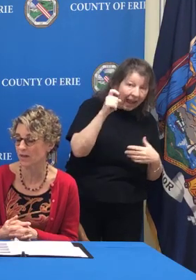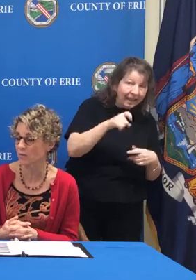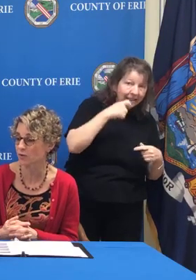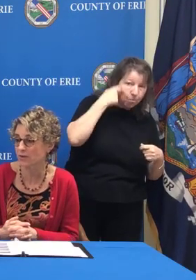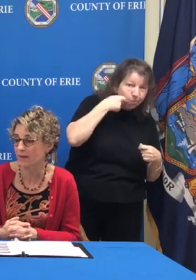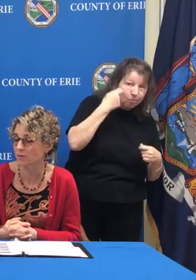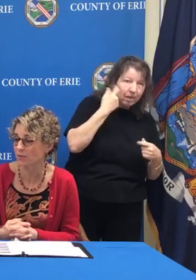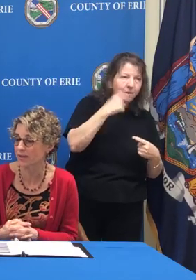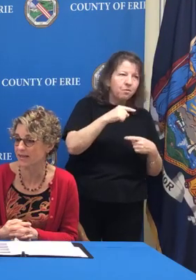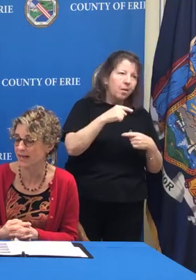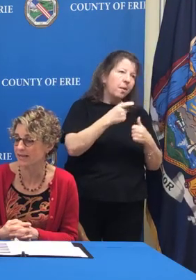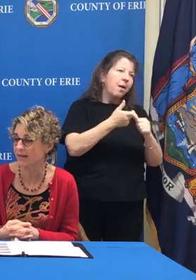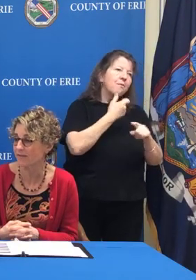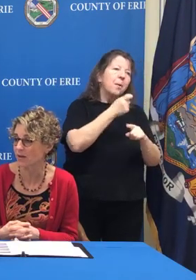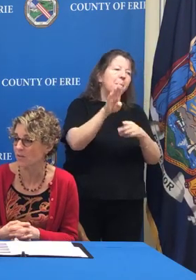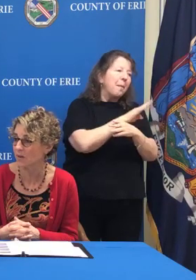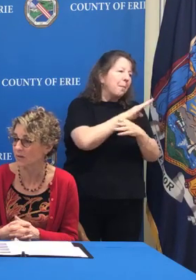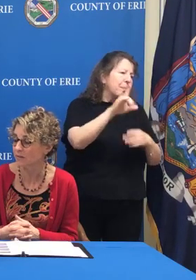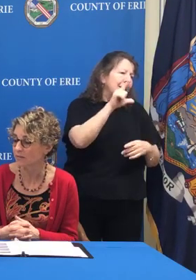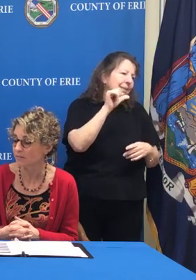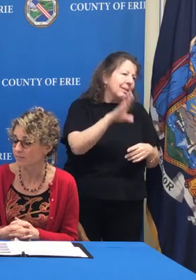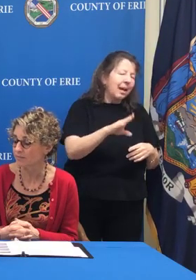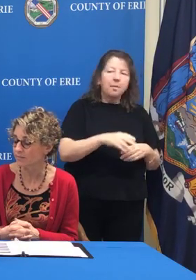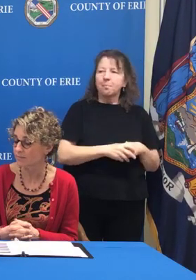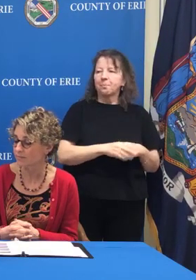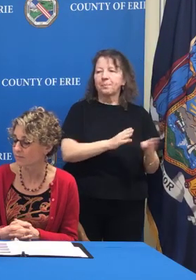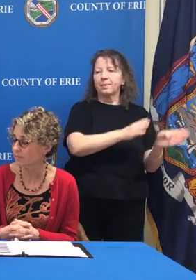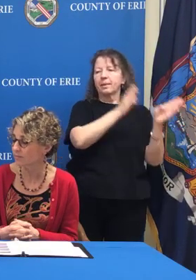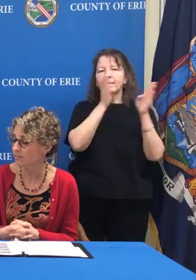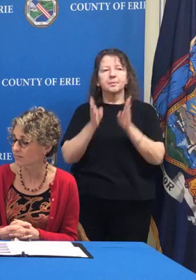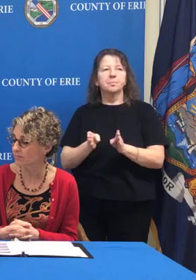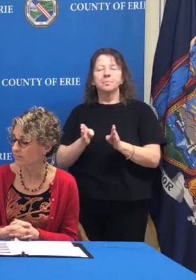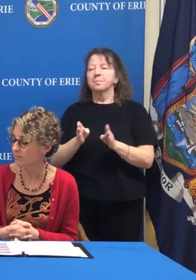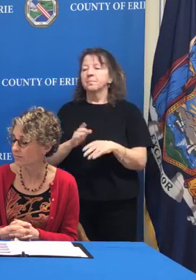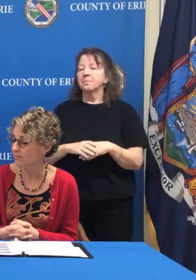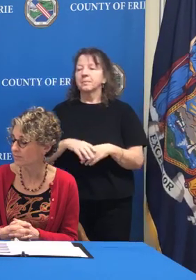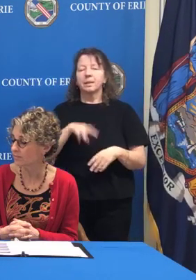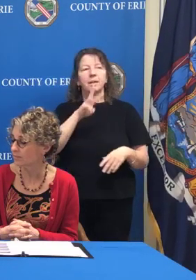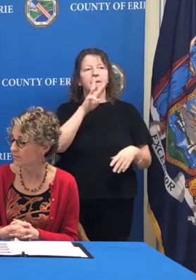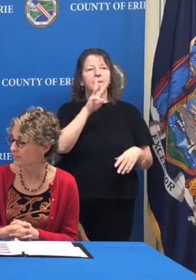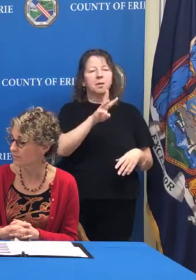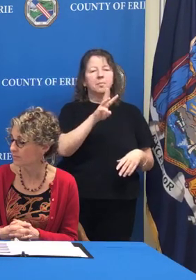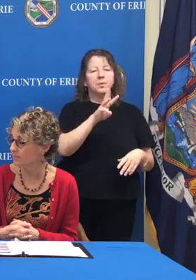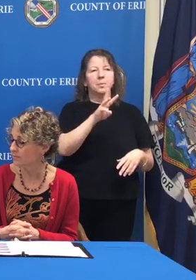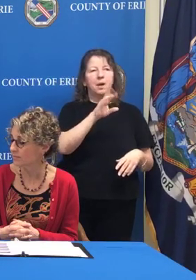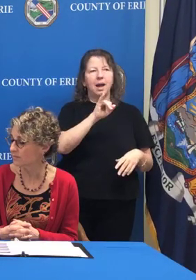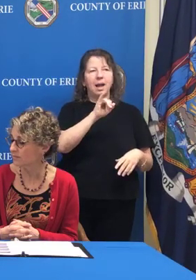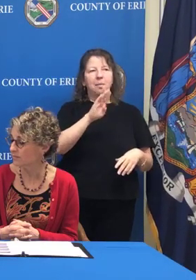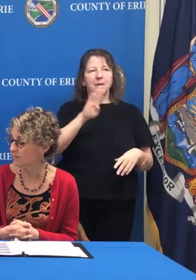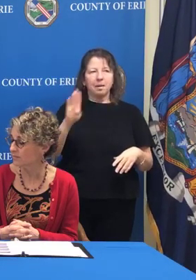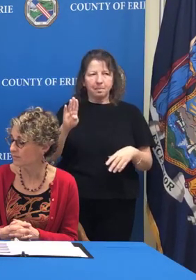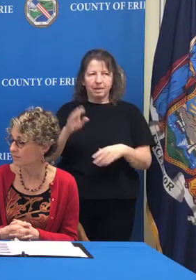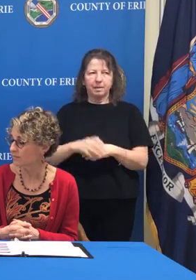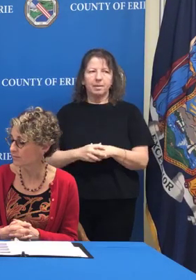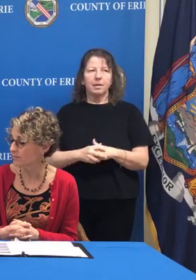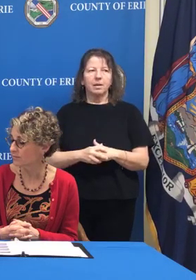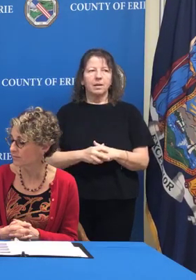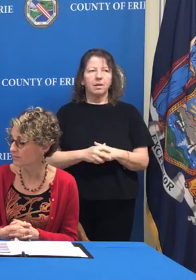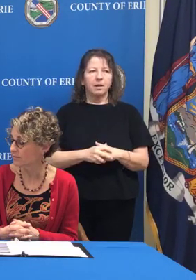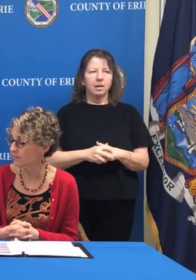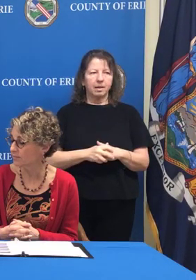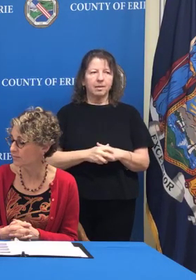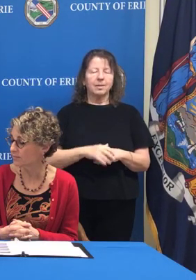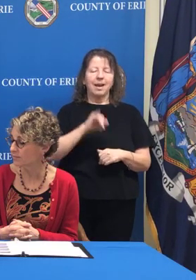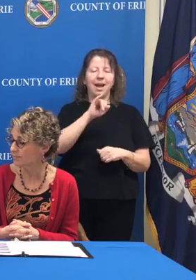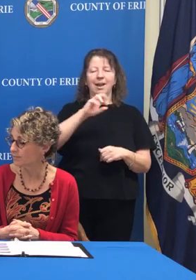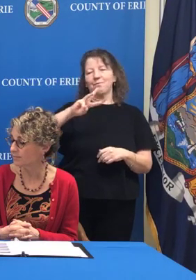one of the commercial laboratories that has that available. Now we're going to move on to WIVB Channel 4, Erica Brecker. Hi,